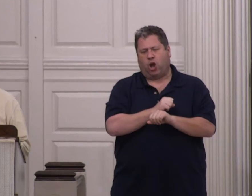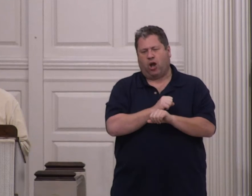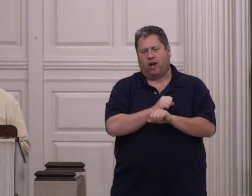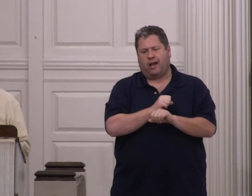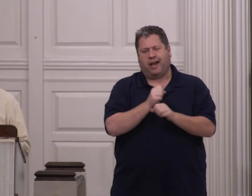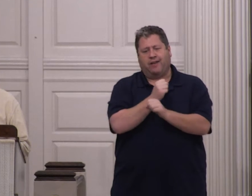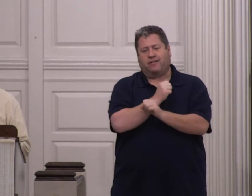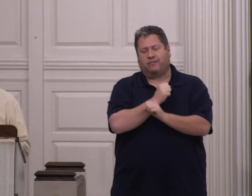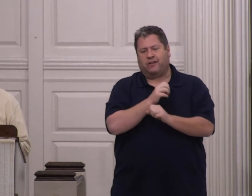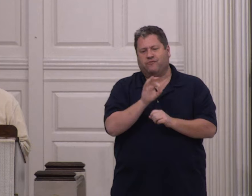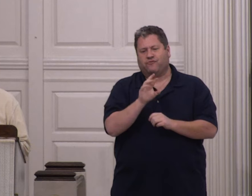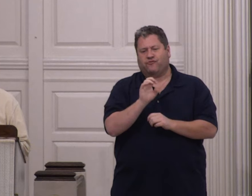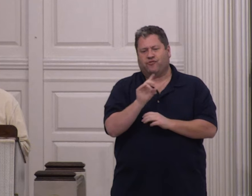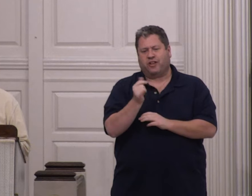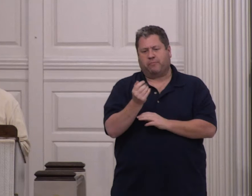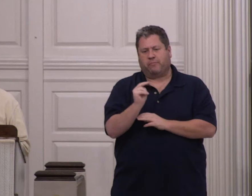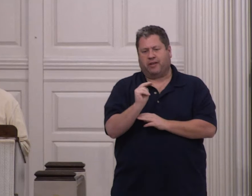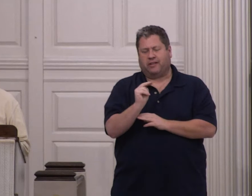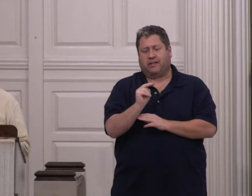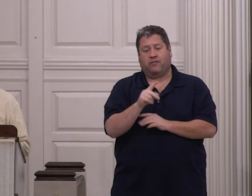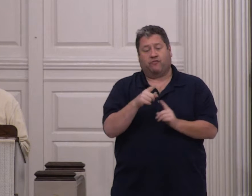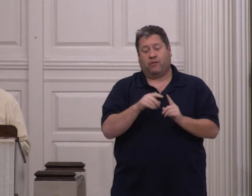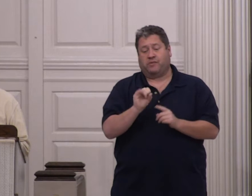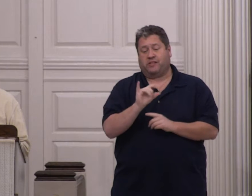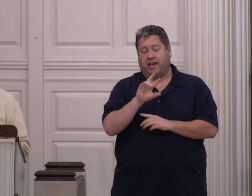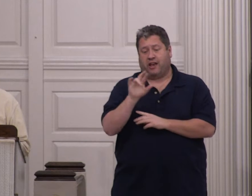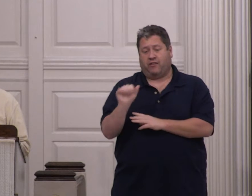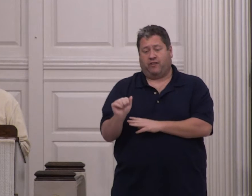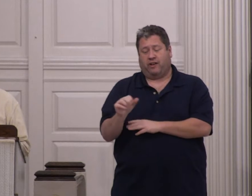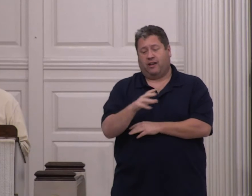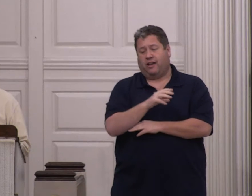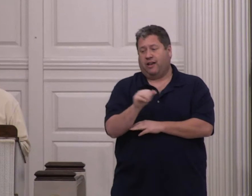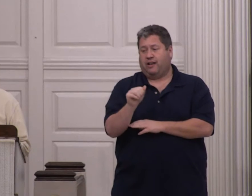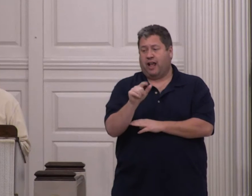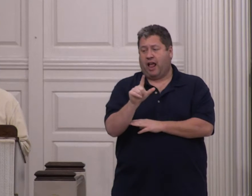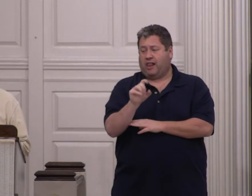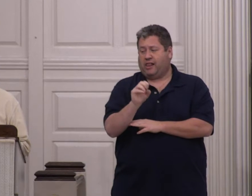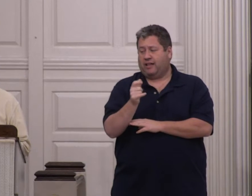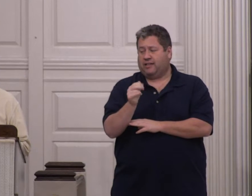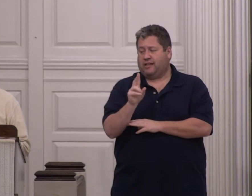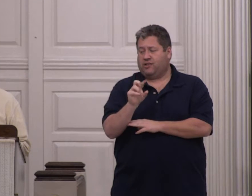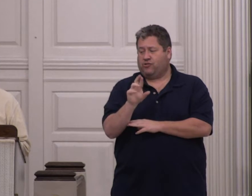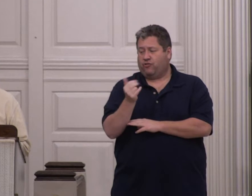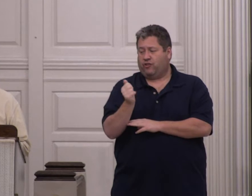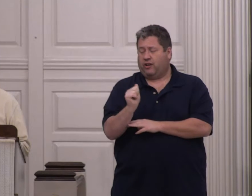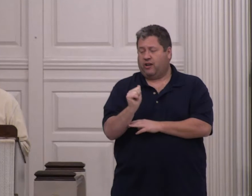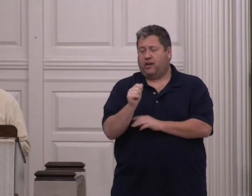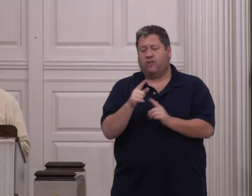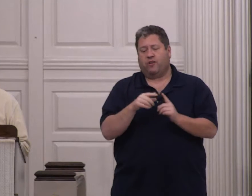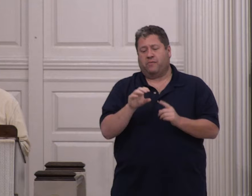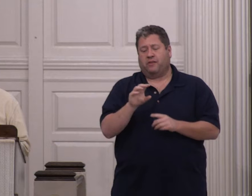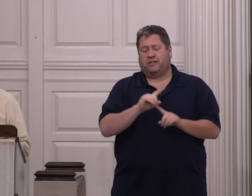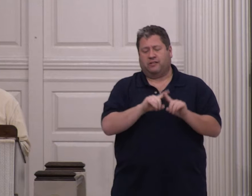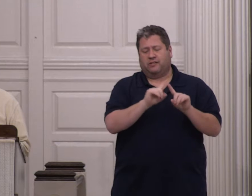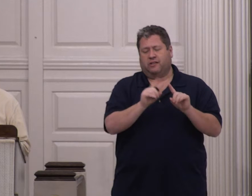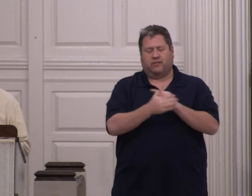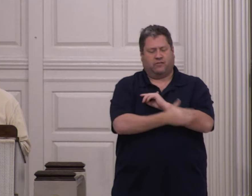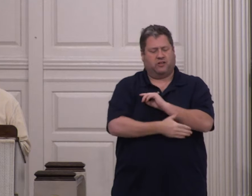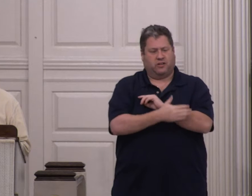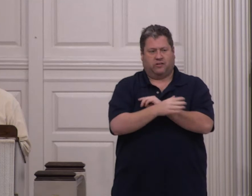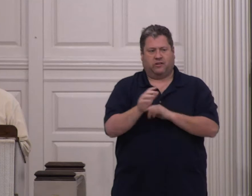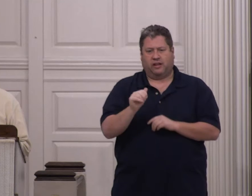of freedmen, Cyrenians and Alexandrians, and people from Cilicia and